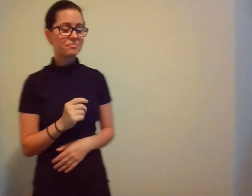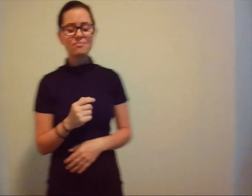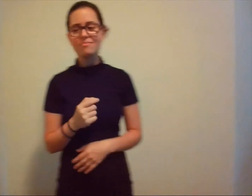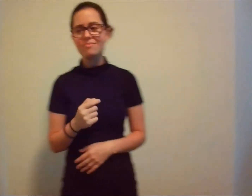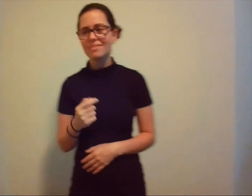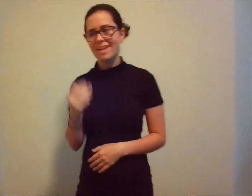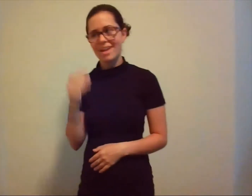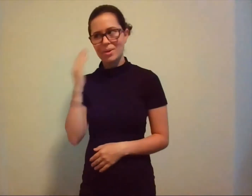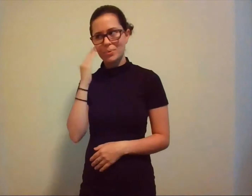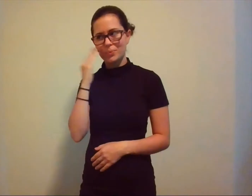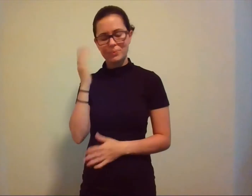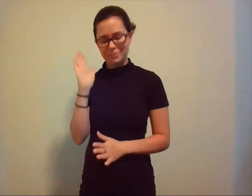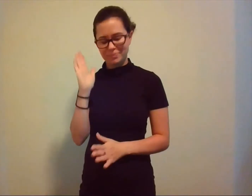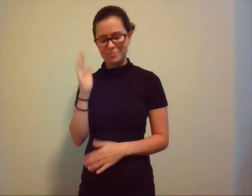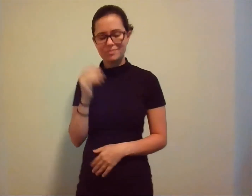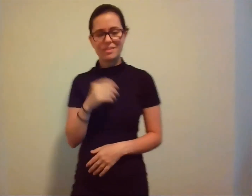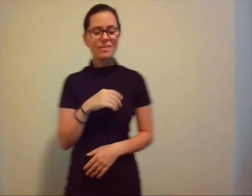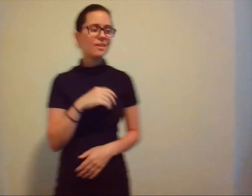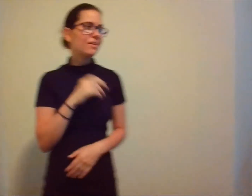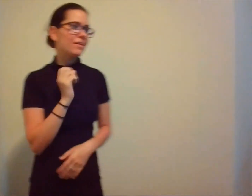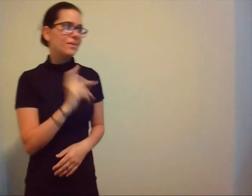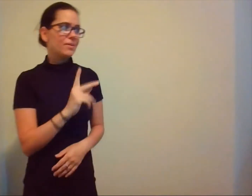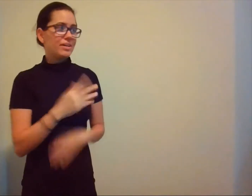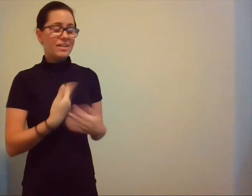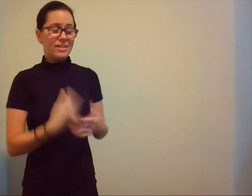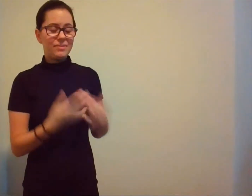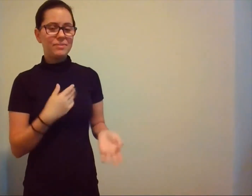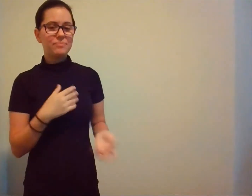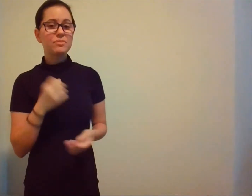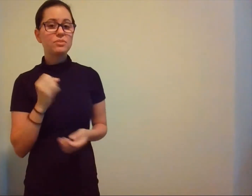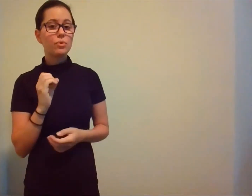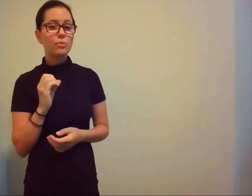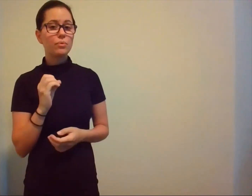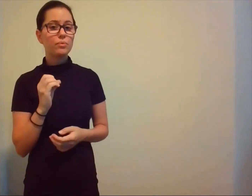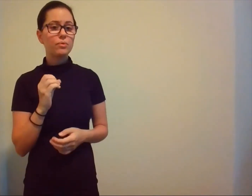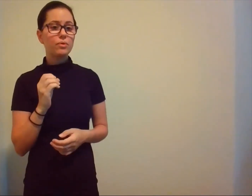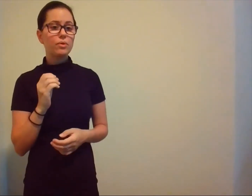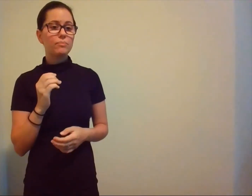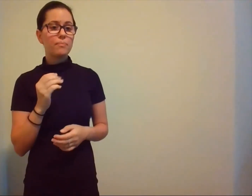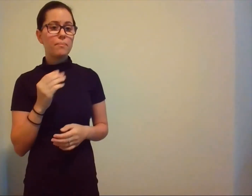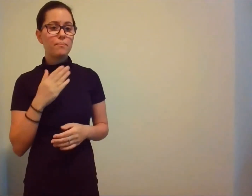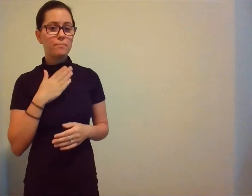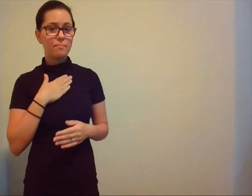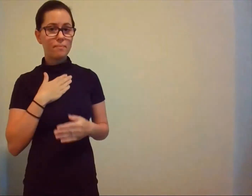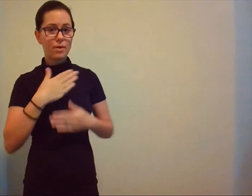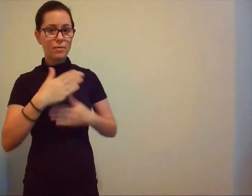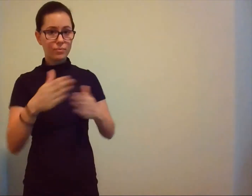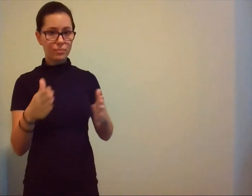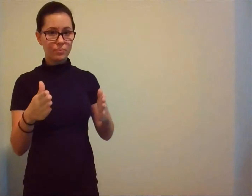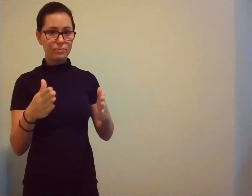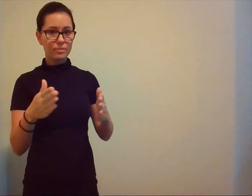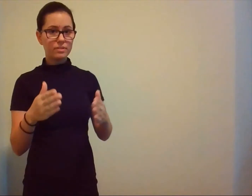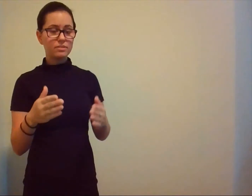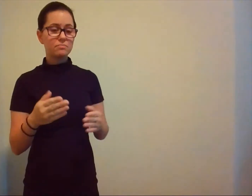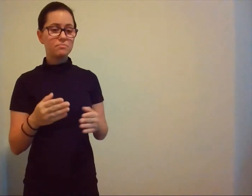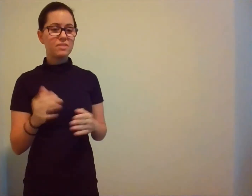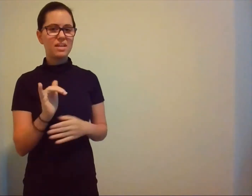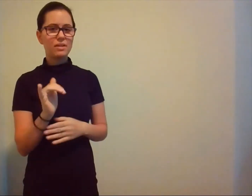was it's on like a studio apartment situation type guest house, and it was right